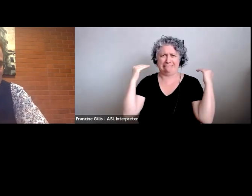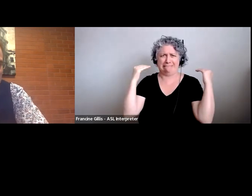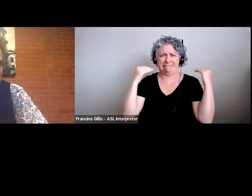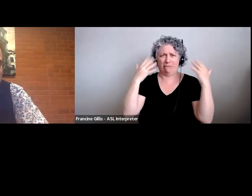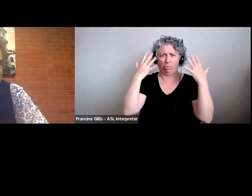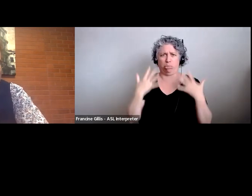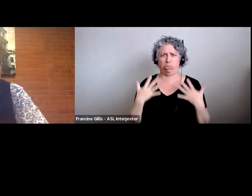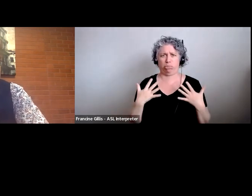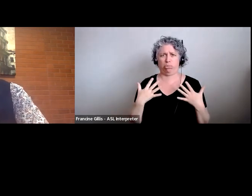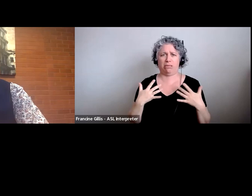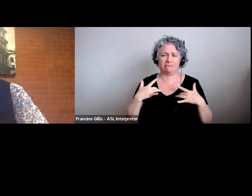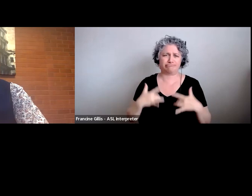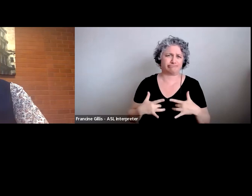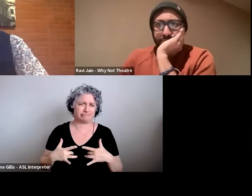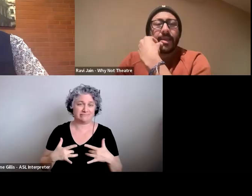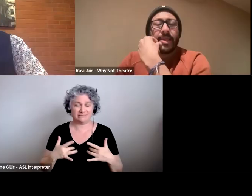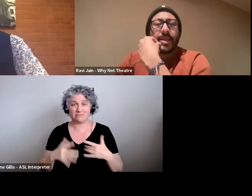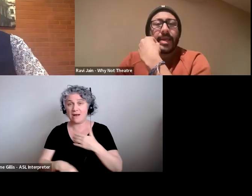add?